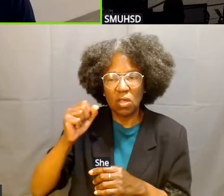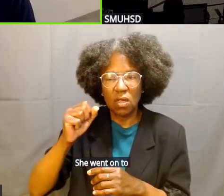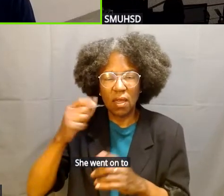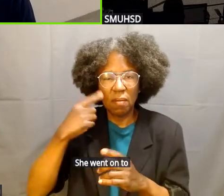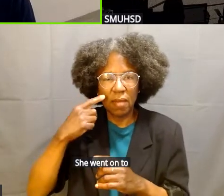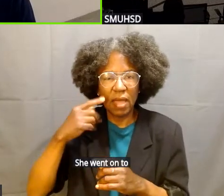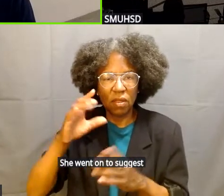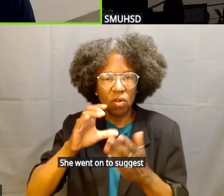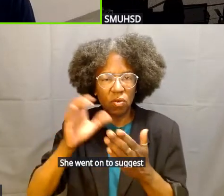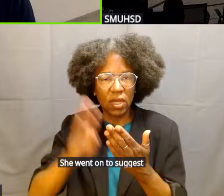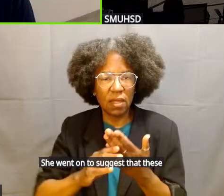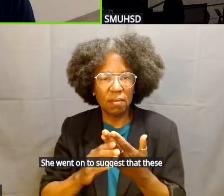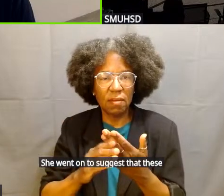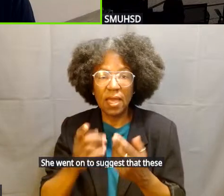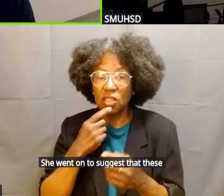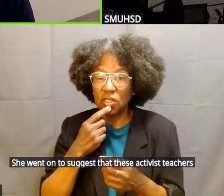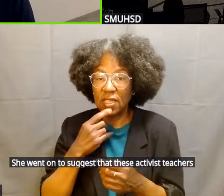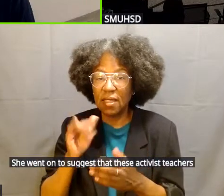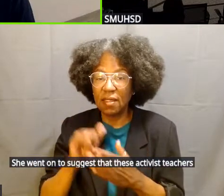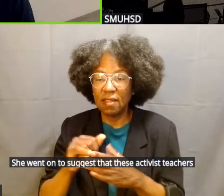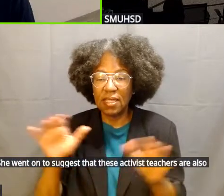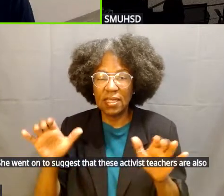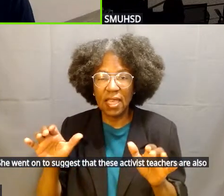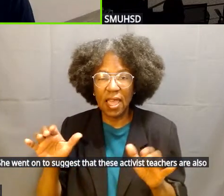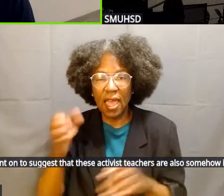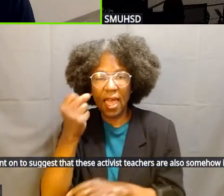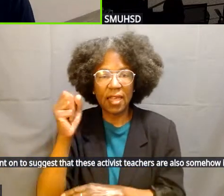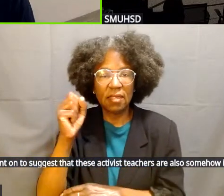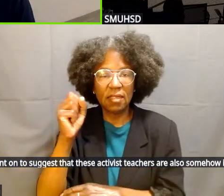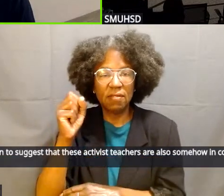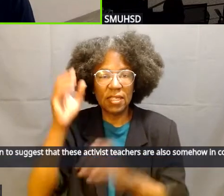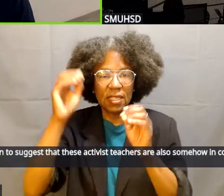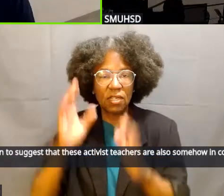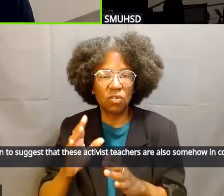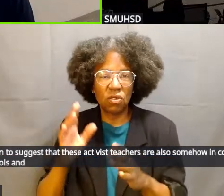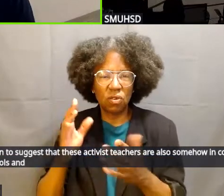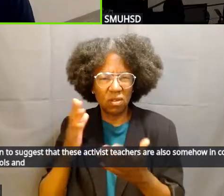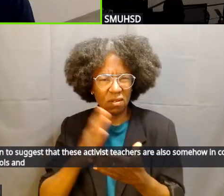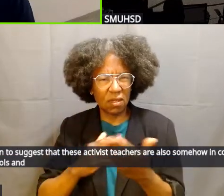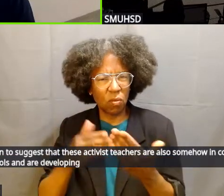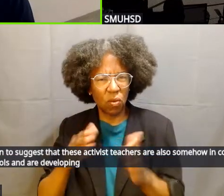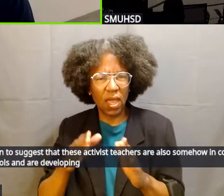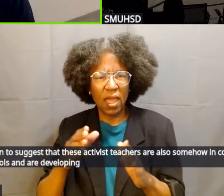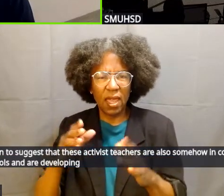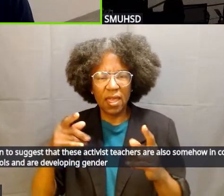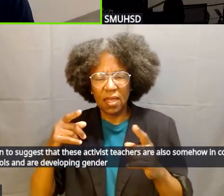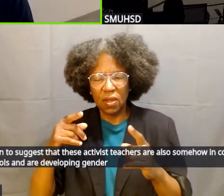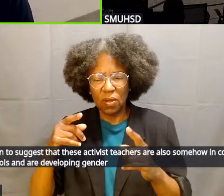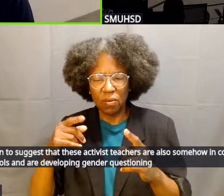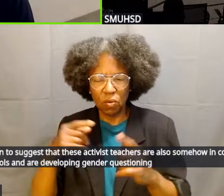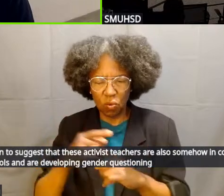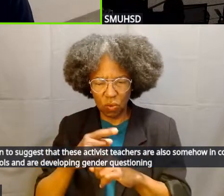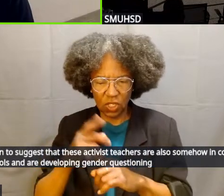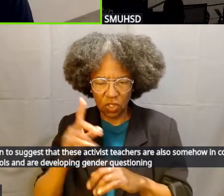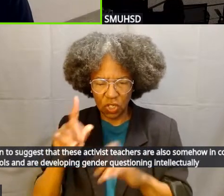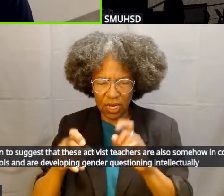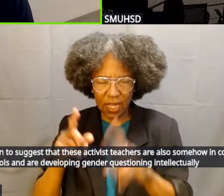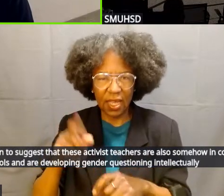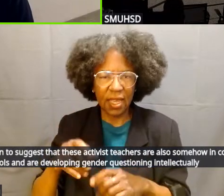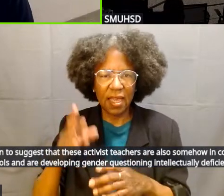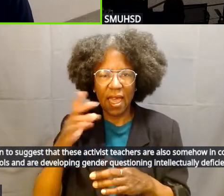these activist teachers are also somehow in control of the schools and are developing gender questioning, intellectually deficient